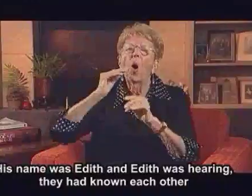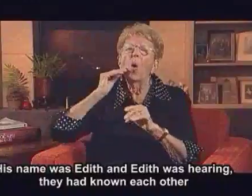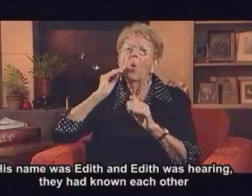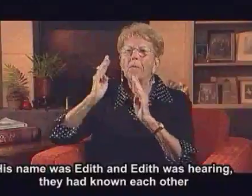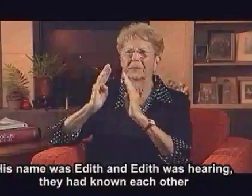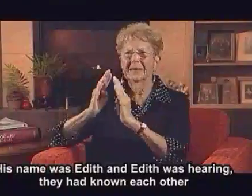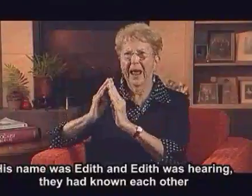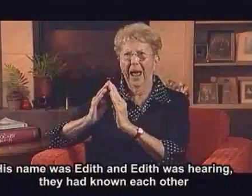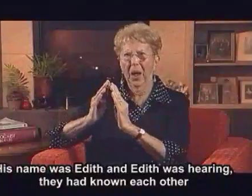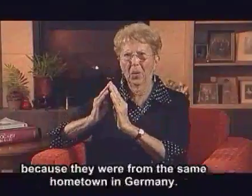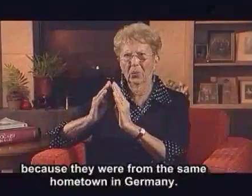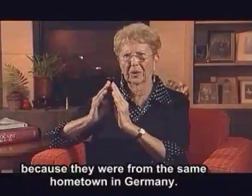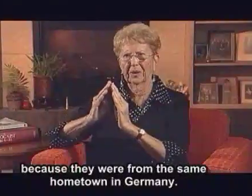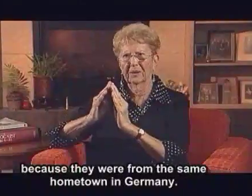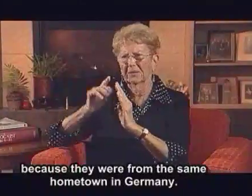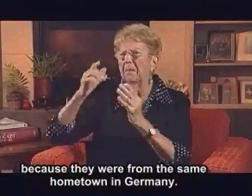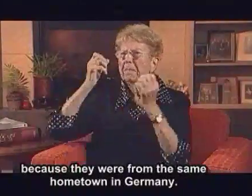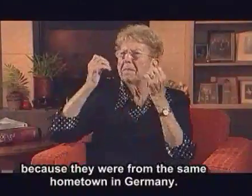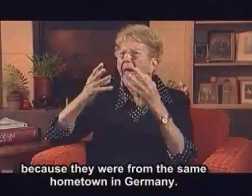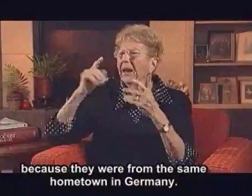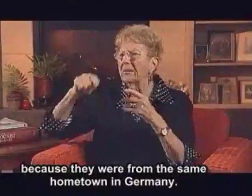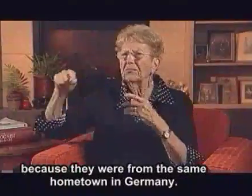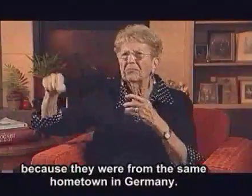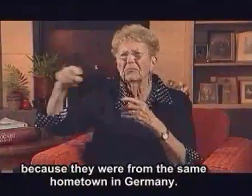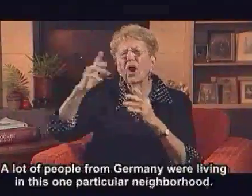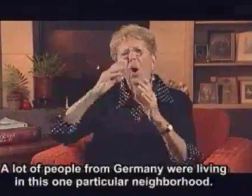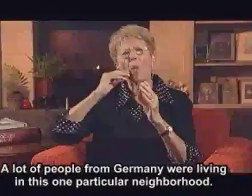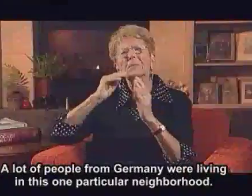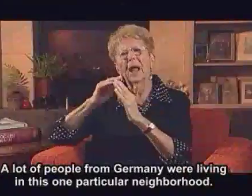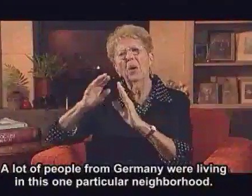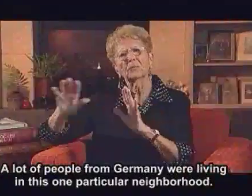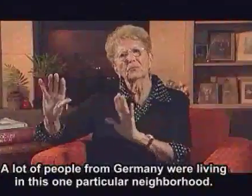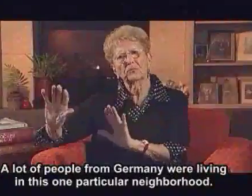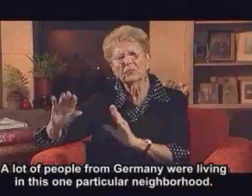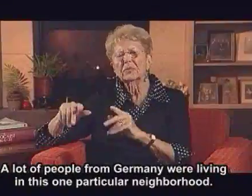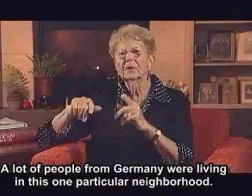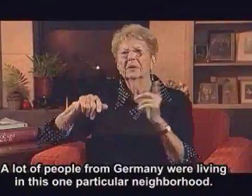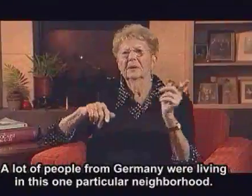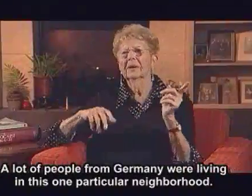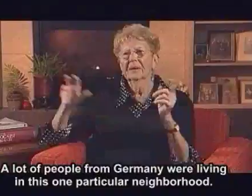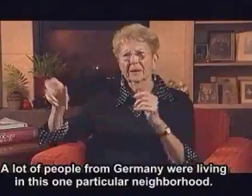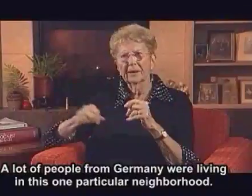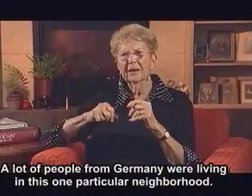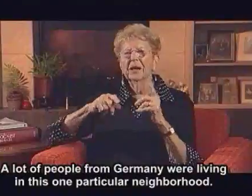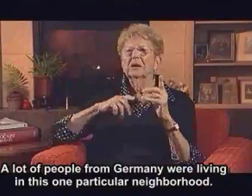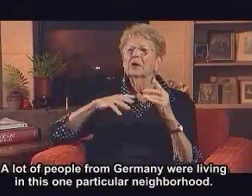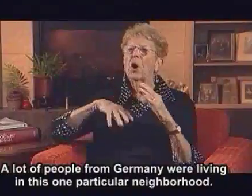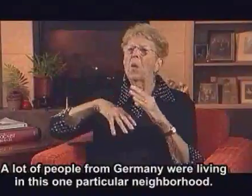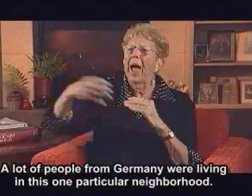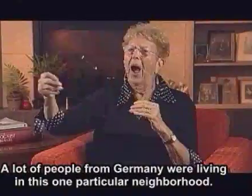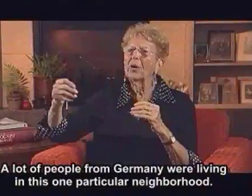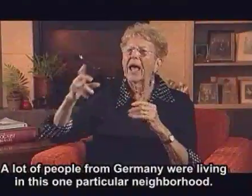They'd known each other because they were from the same hometown in Germany. A lot of people from the same area in Germany were living in this one particular